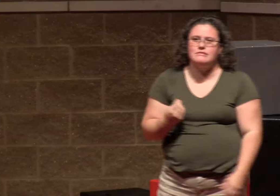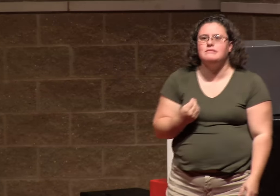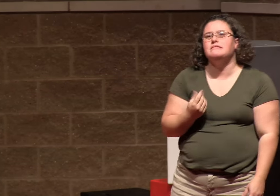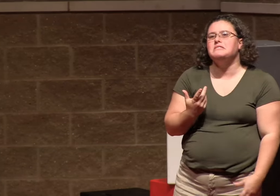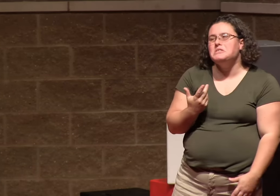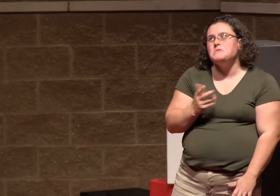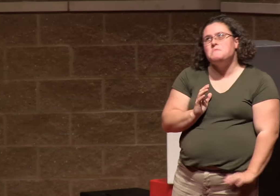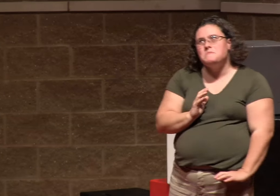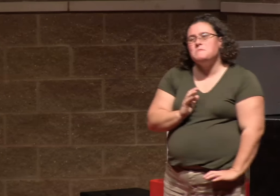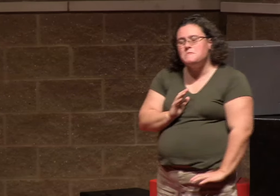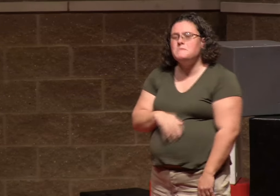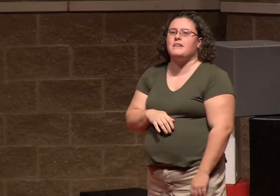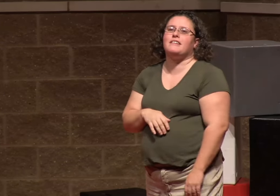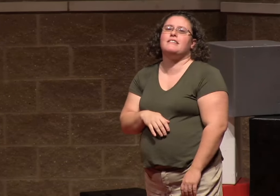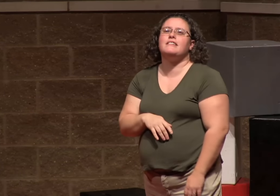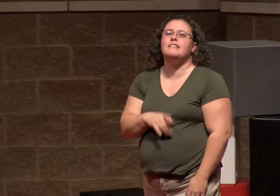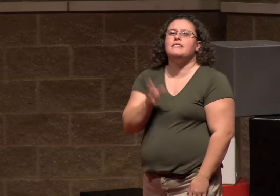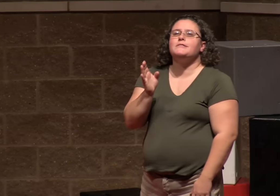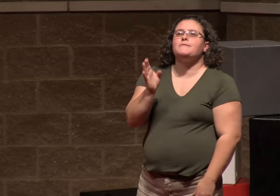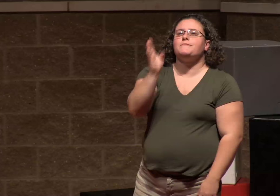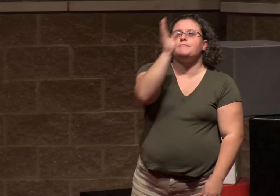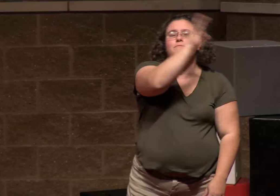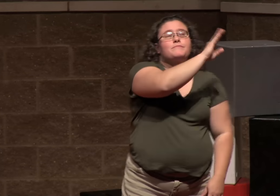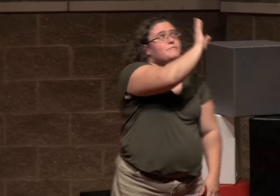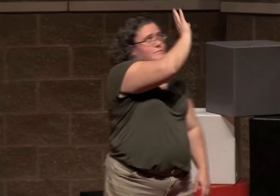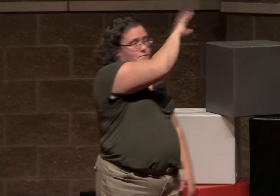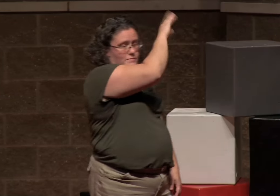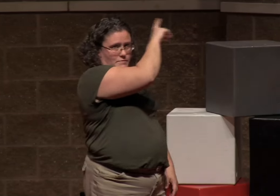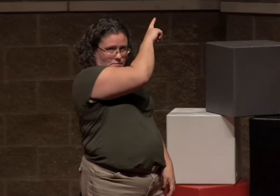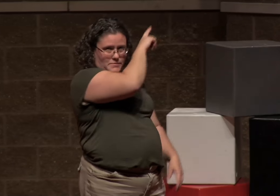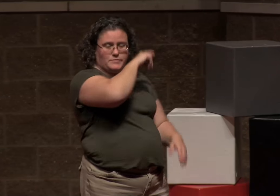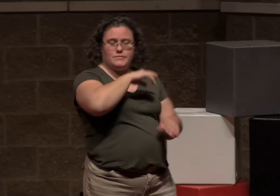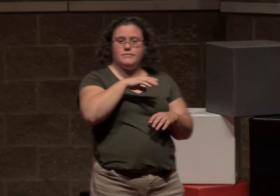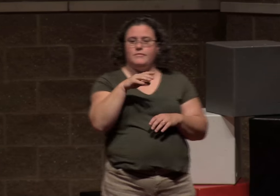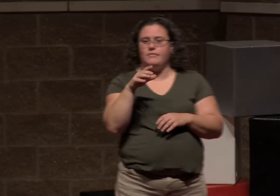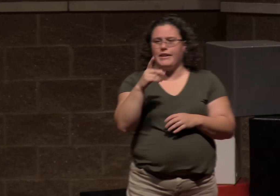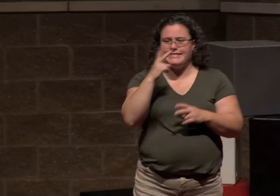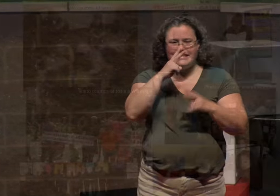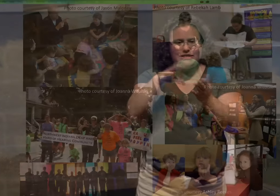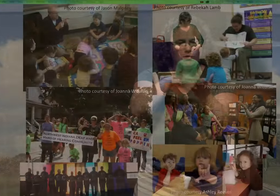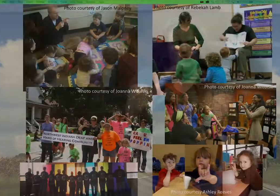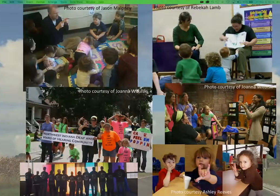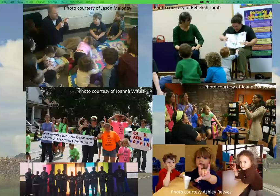and have different experiences as deaf people, so this picture over here in the middle,